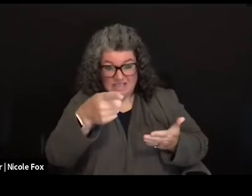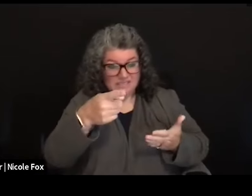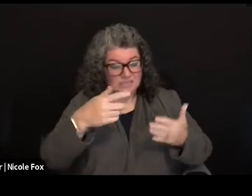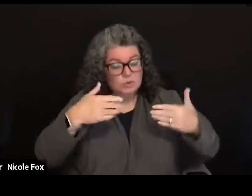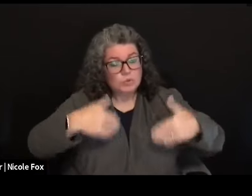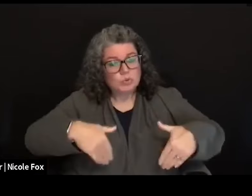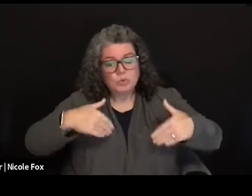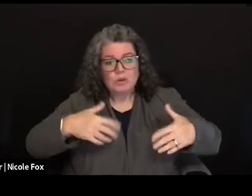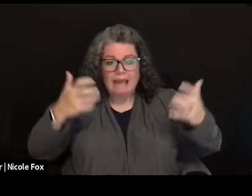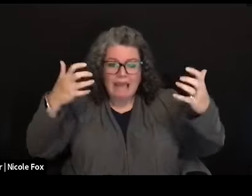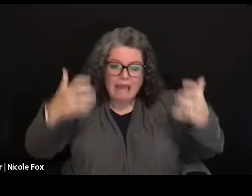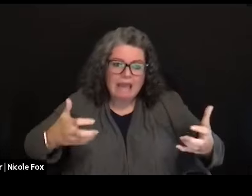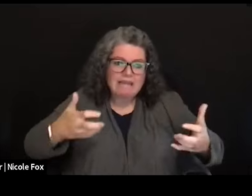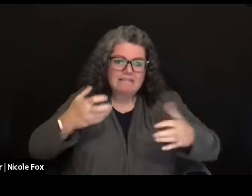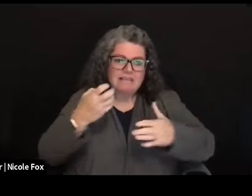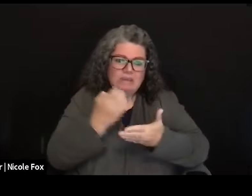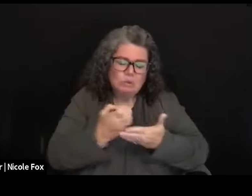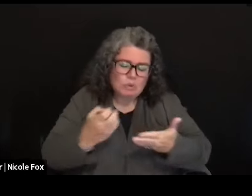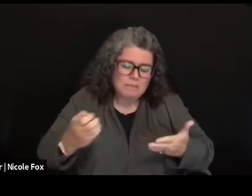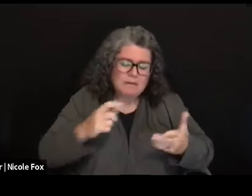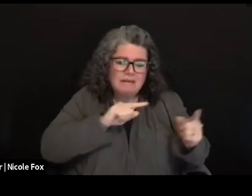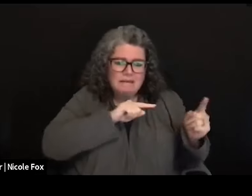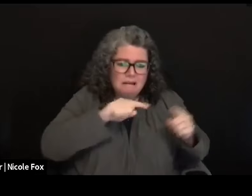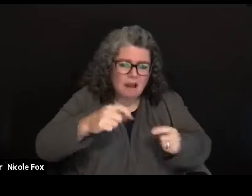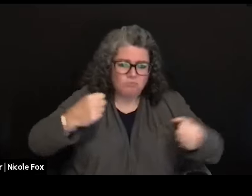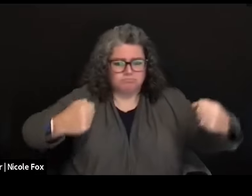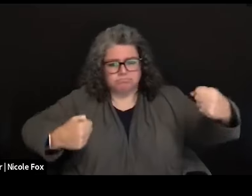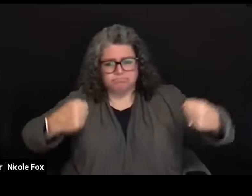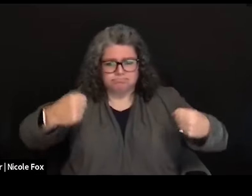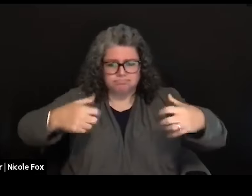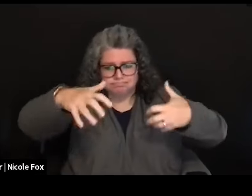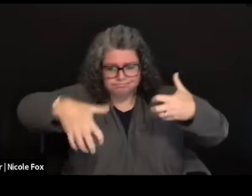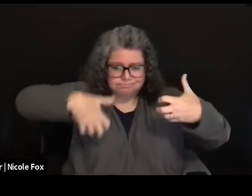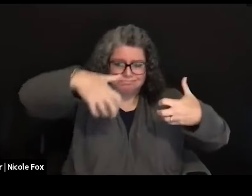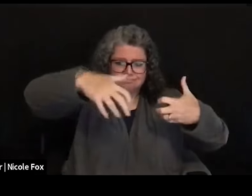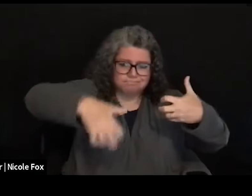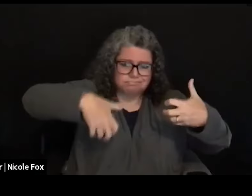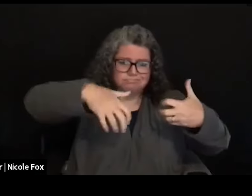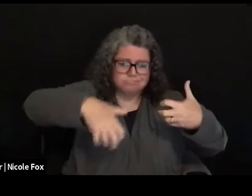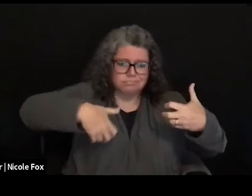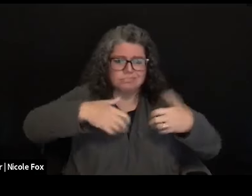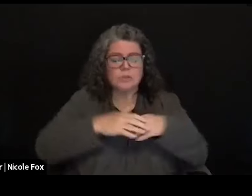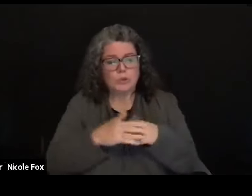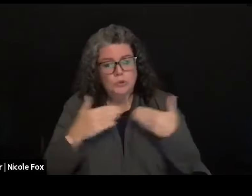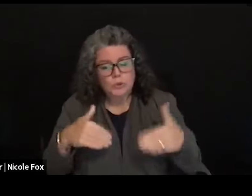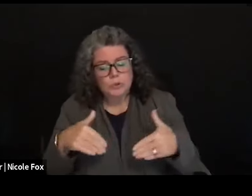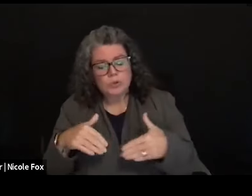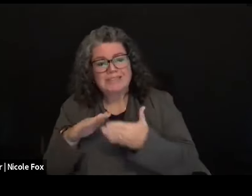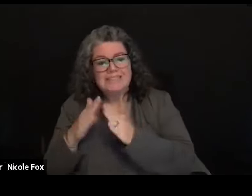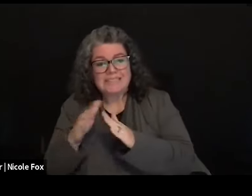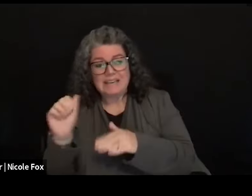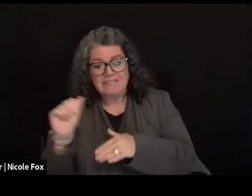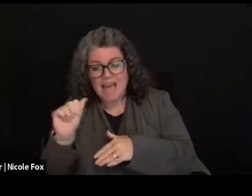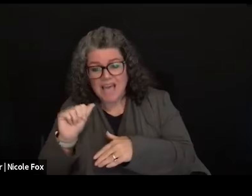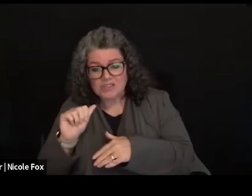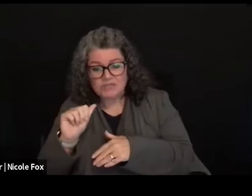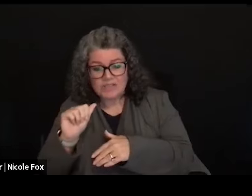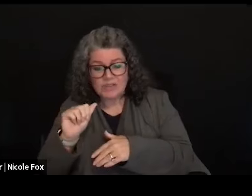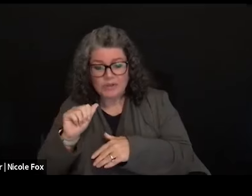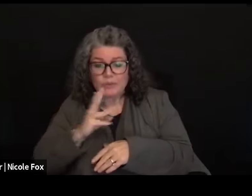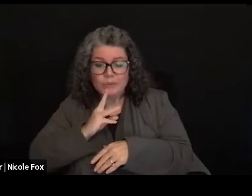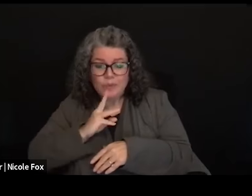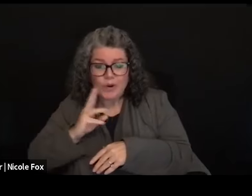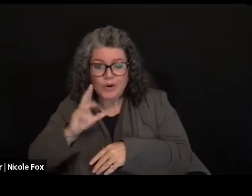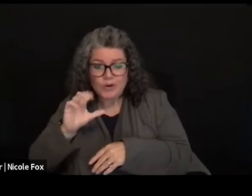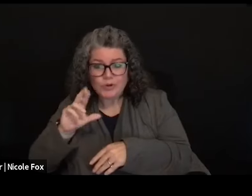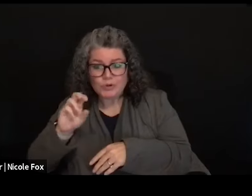moves forward, the scale of those repairs become less. And that's when our City of Asheville water crews who are already working, they're going to have